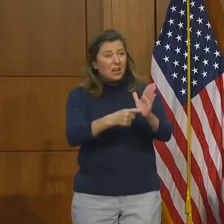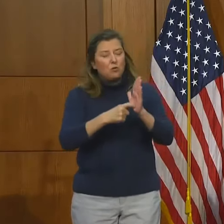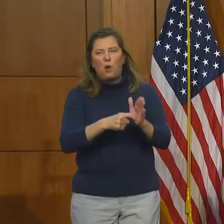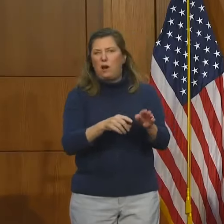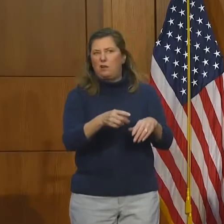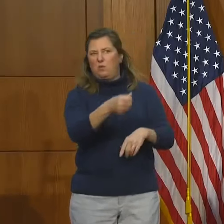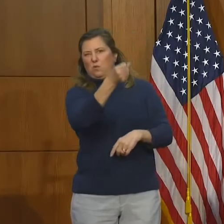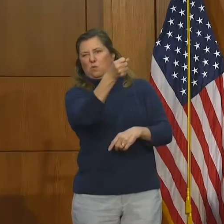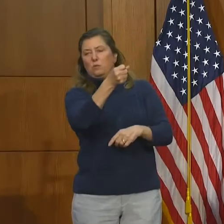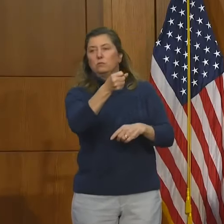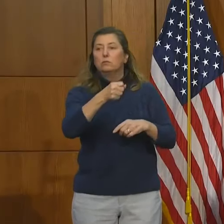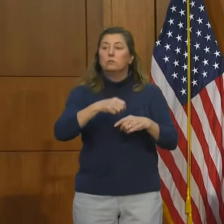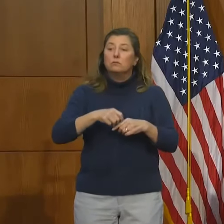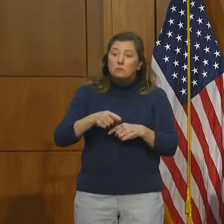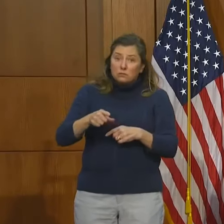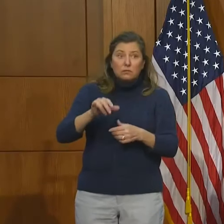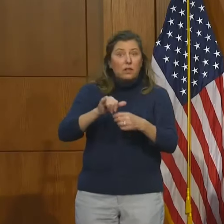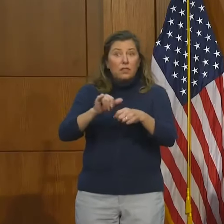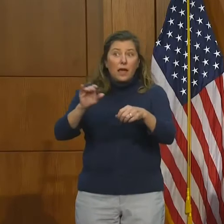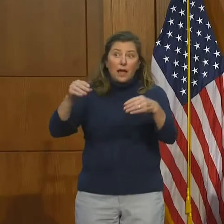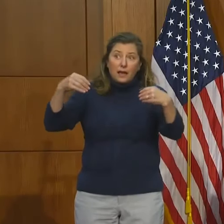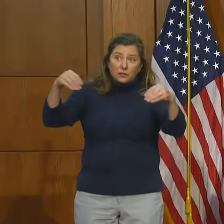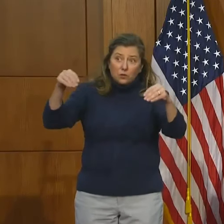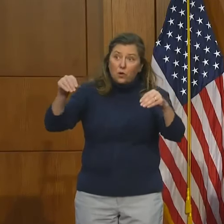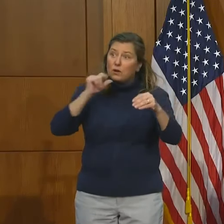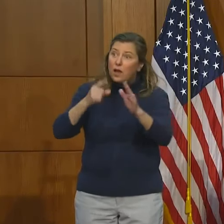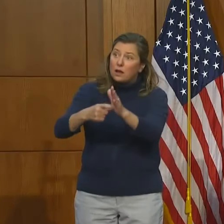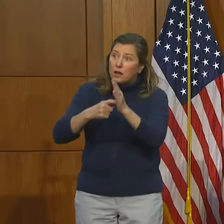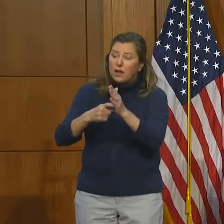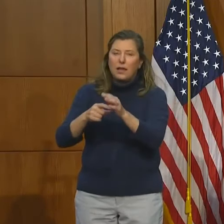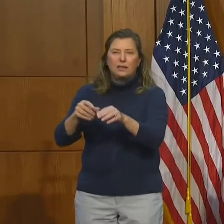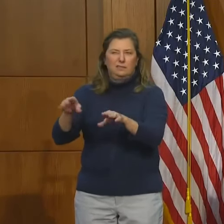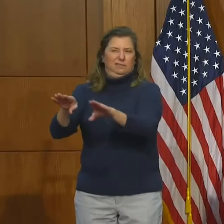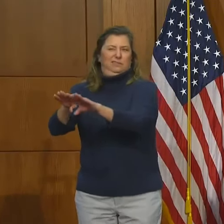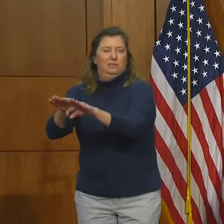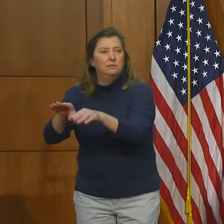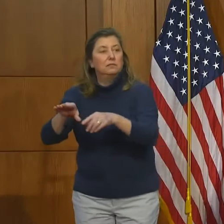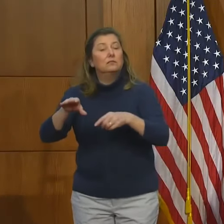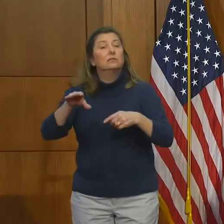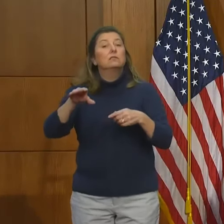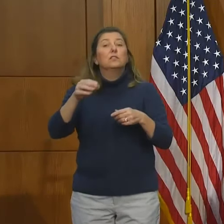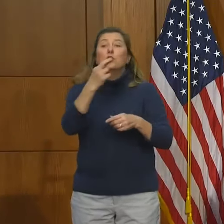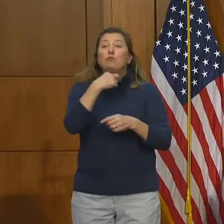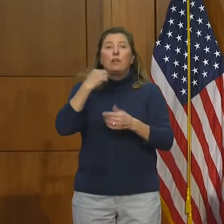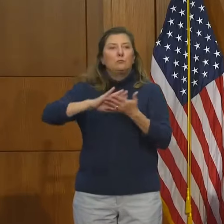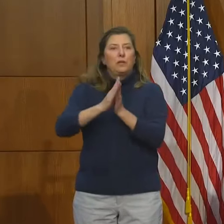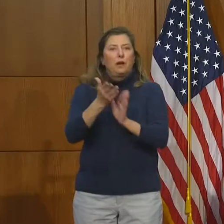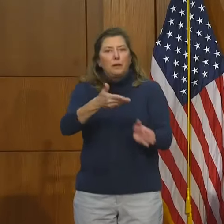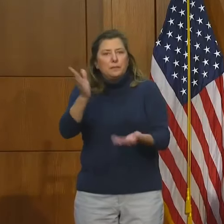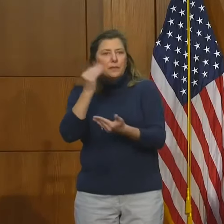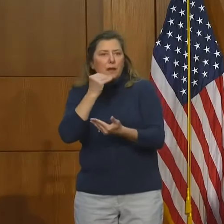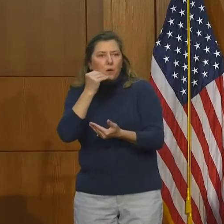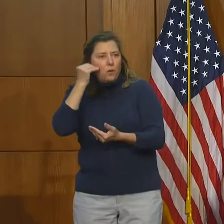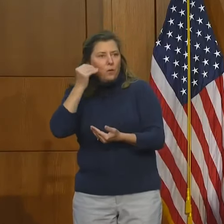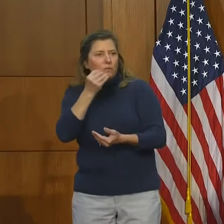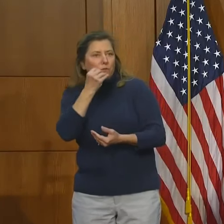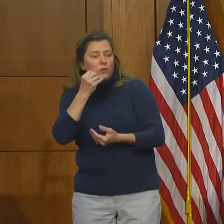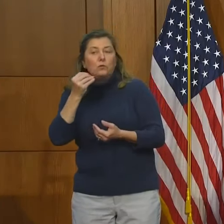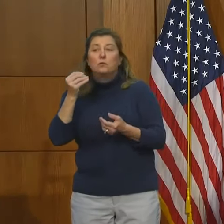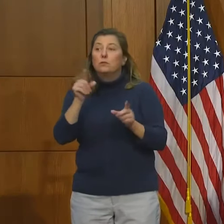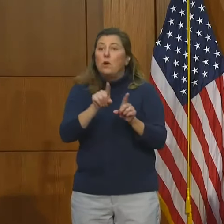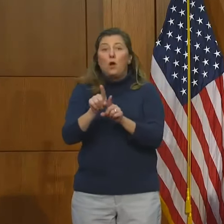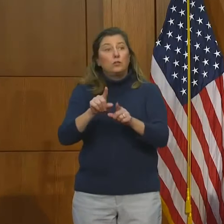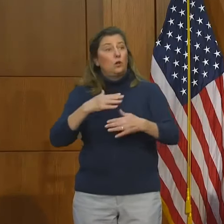put restrictions on non-essential retail, moved our restaurants to takeout and delivery, and